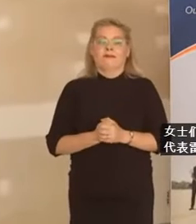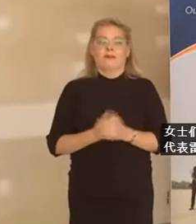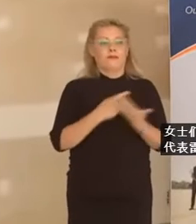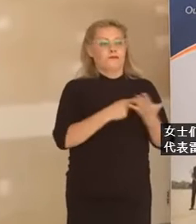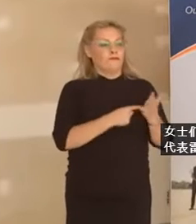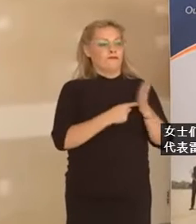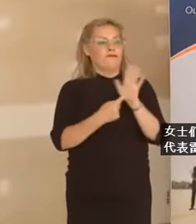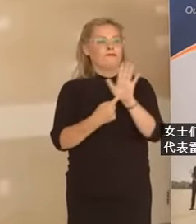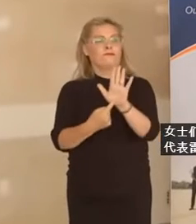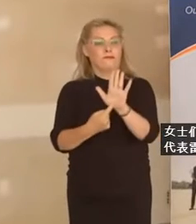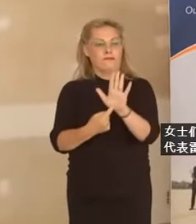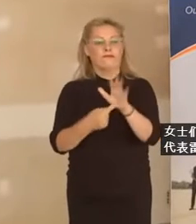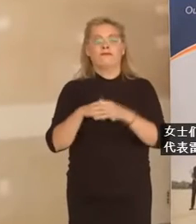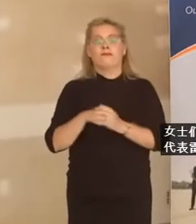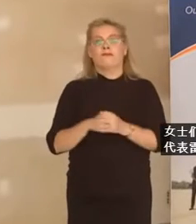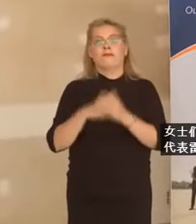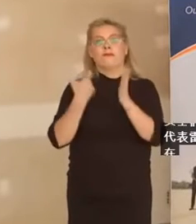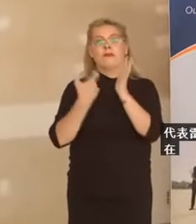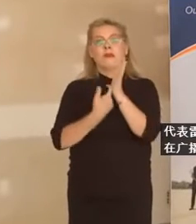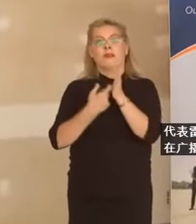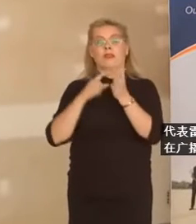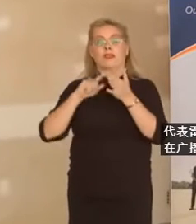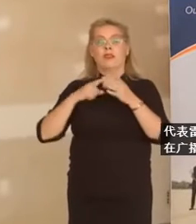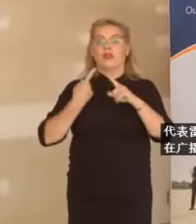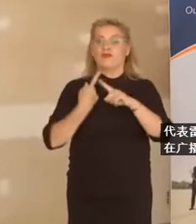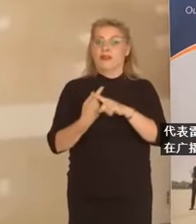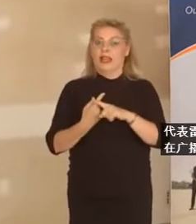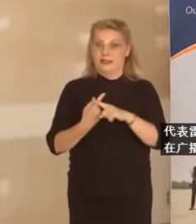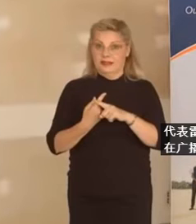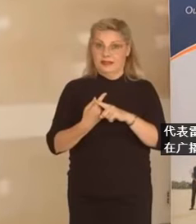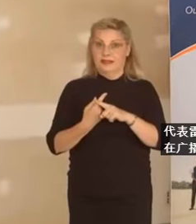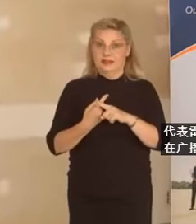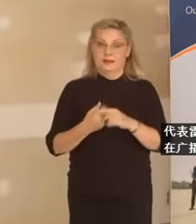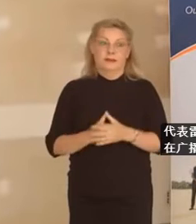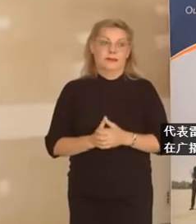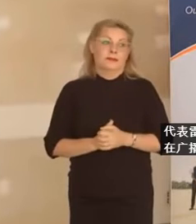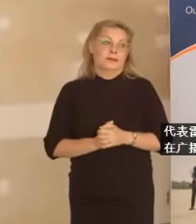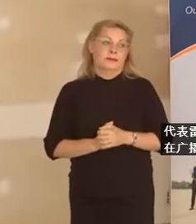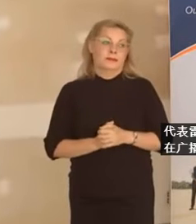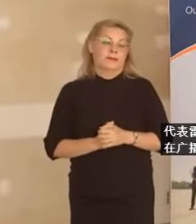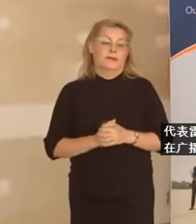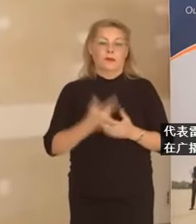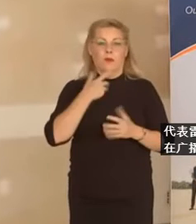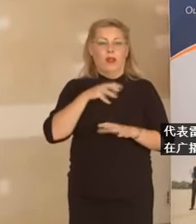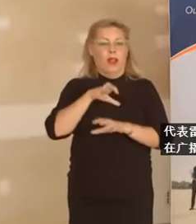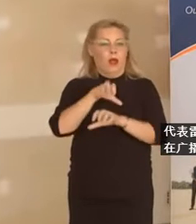of Rex and all of our people who speak on the PA system, DQ762